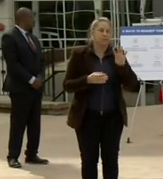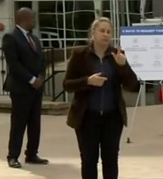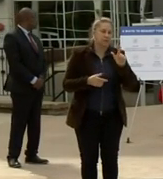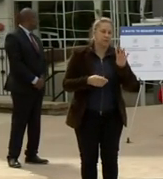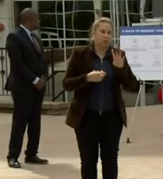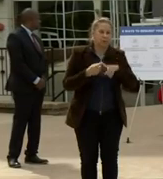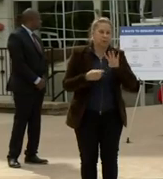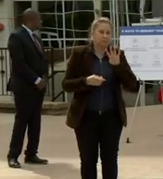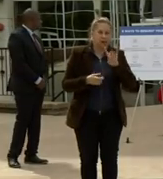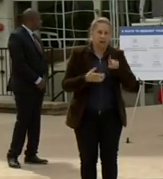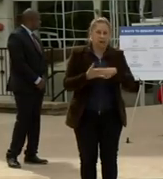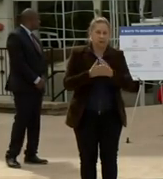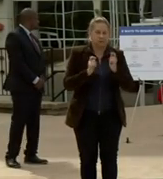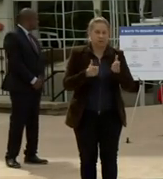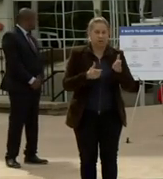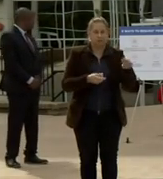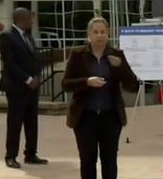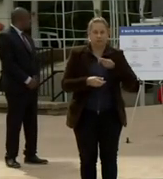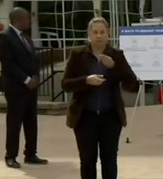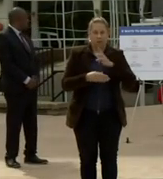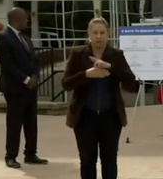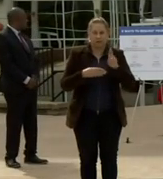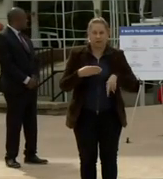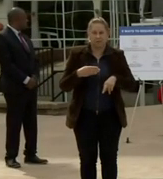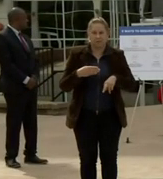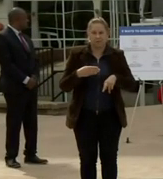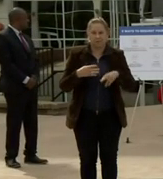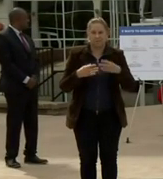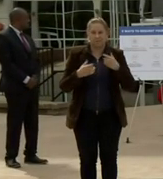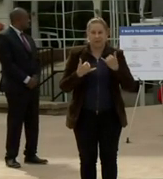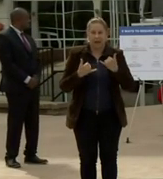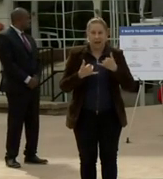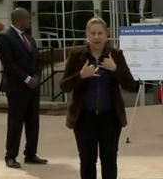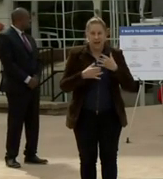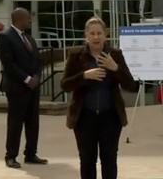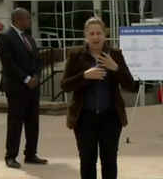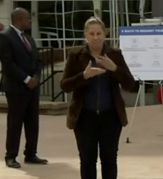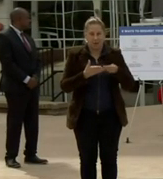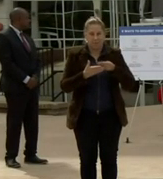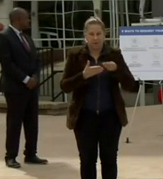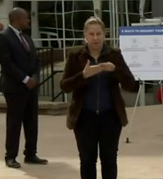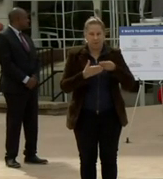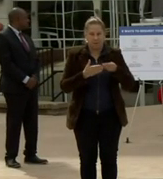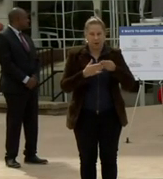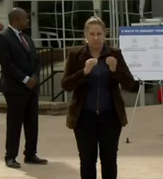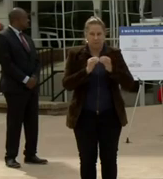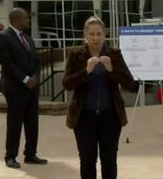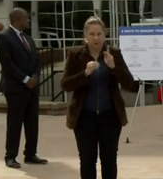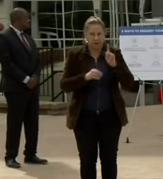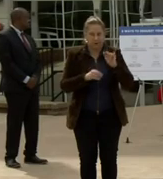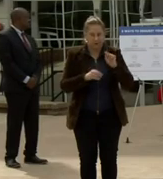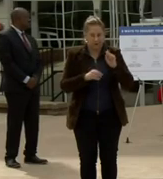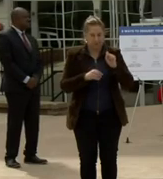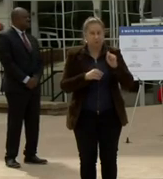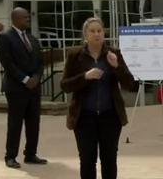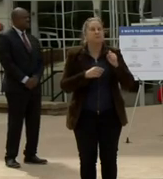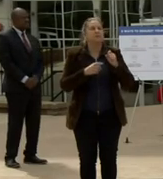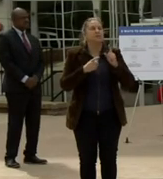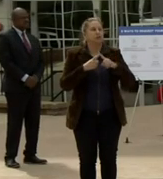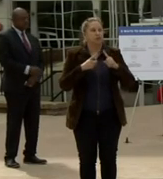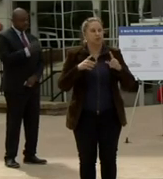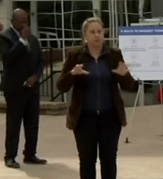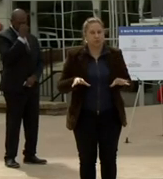I think will also speed up testing. I'm not going to remember the exacts right now, but we will